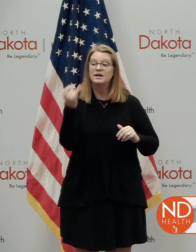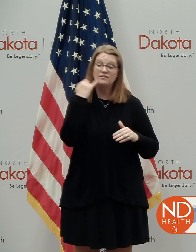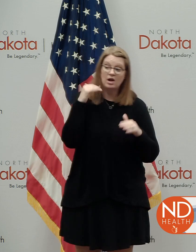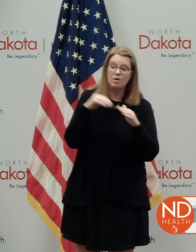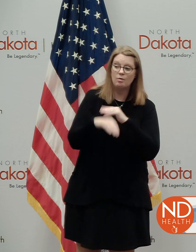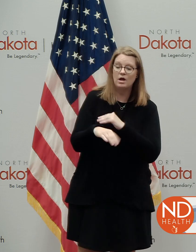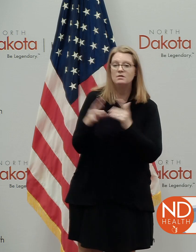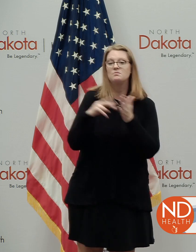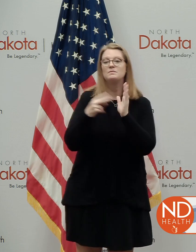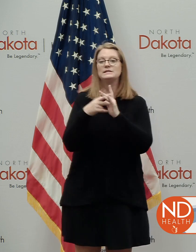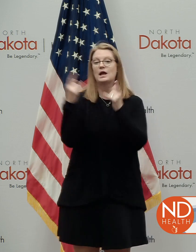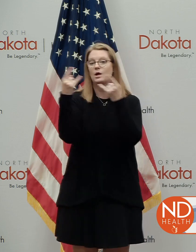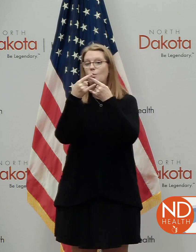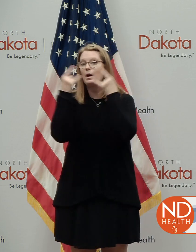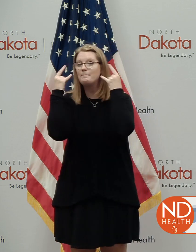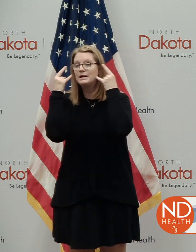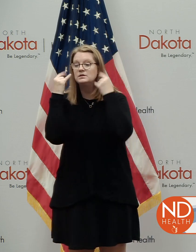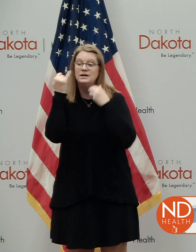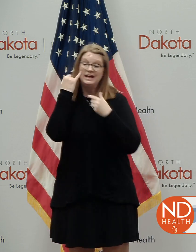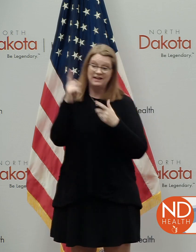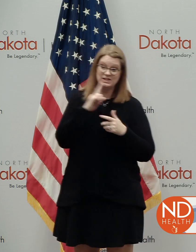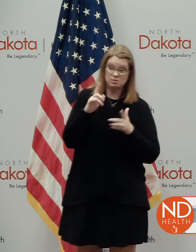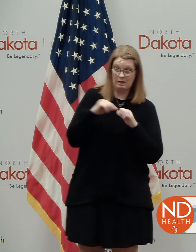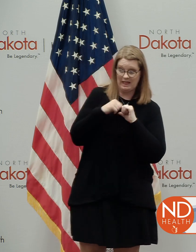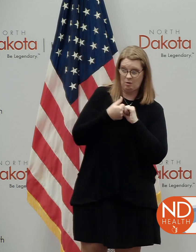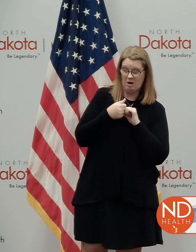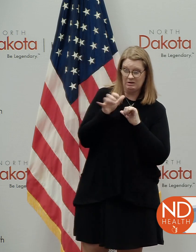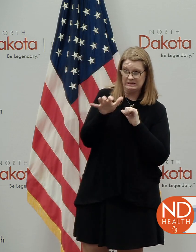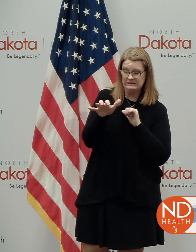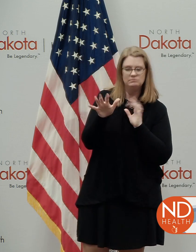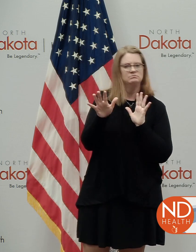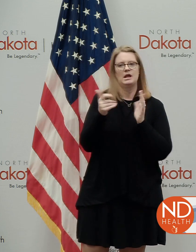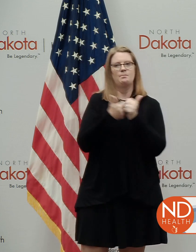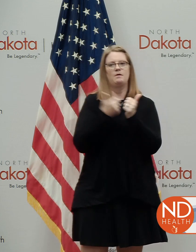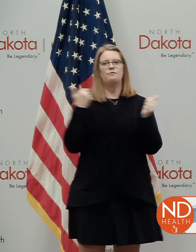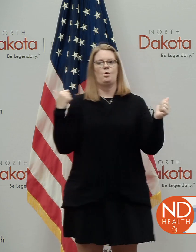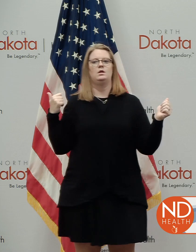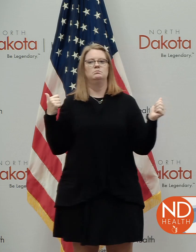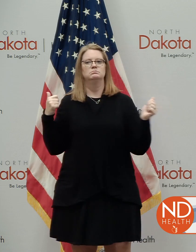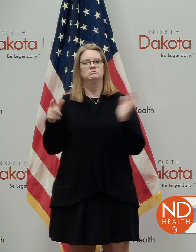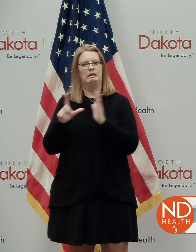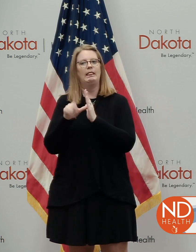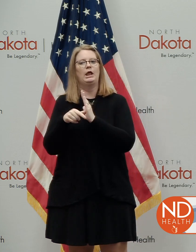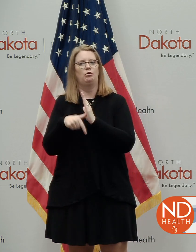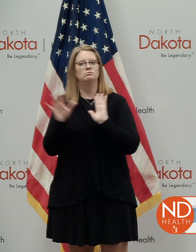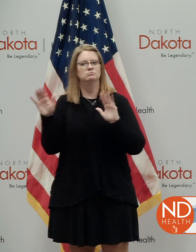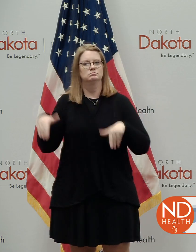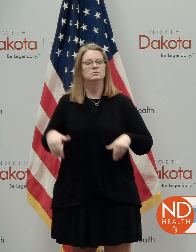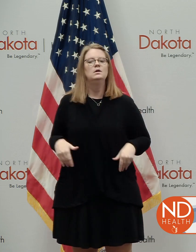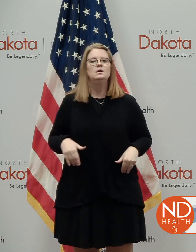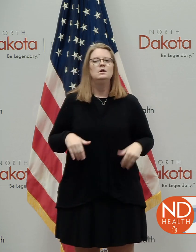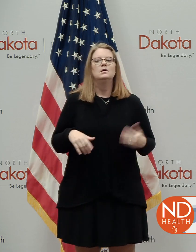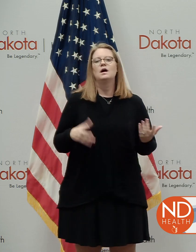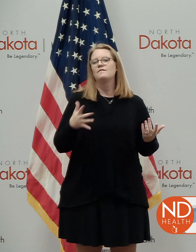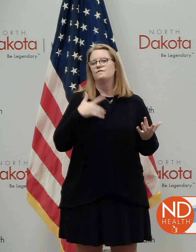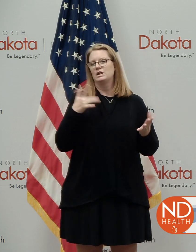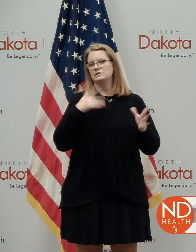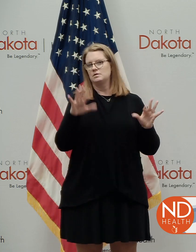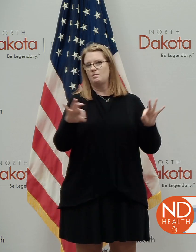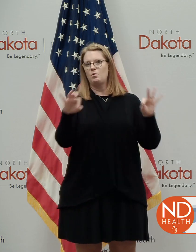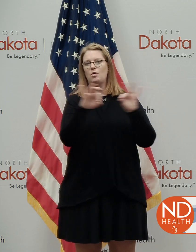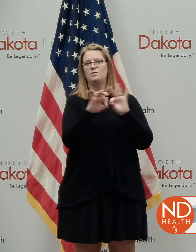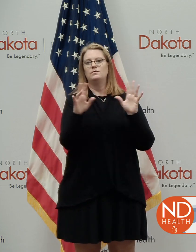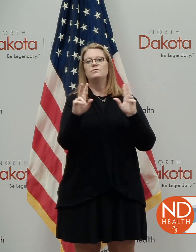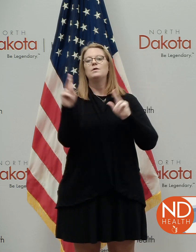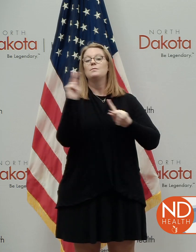a mask. If it's really crowded, I'm probably just going to avoid it and go there at another time. So I think it's important for